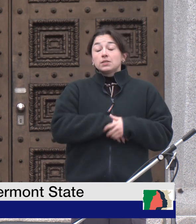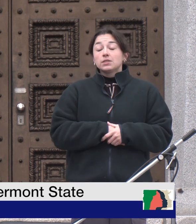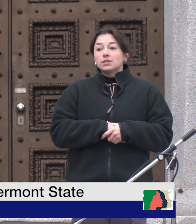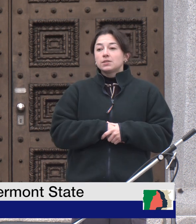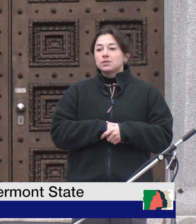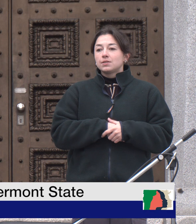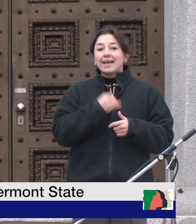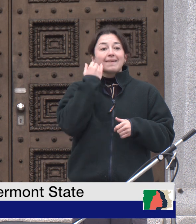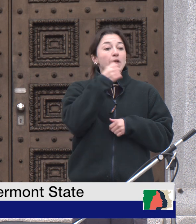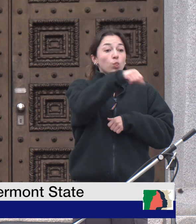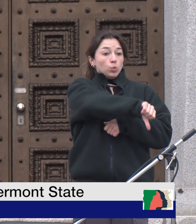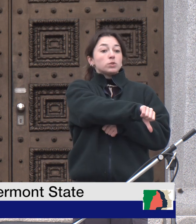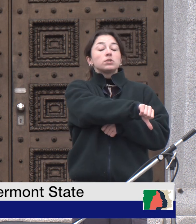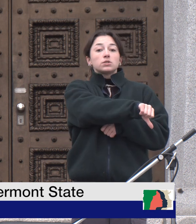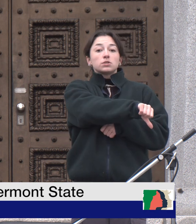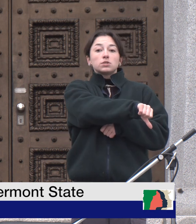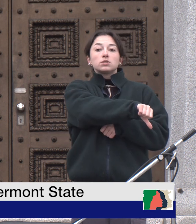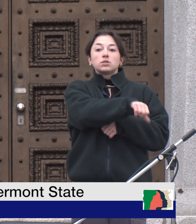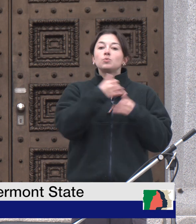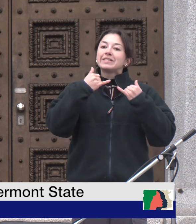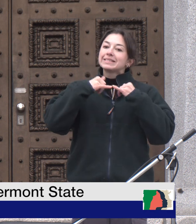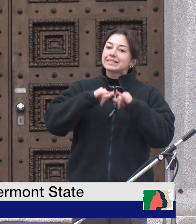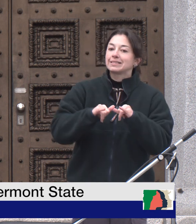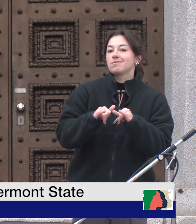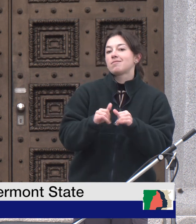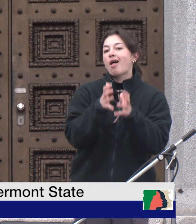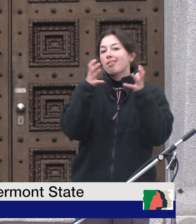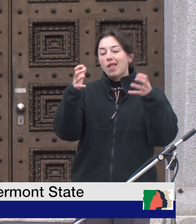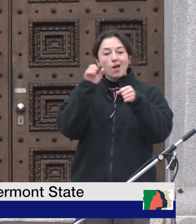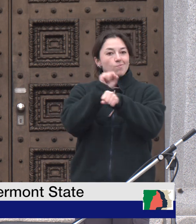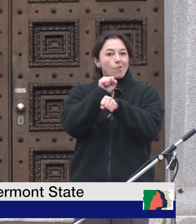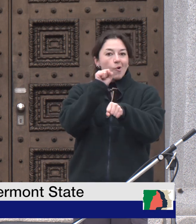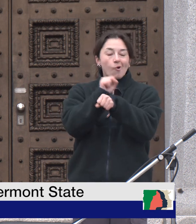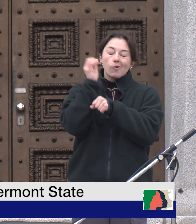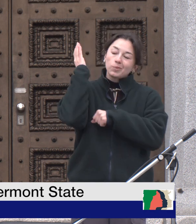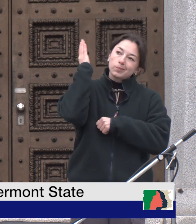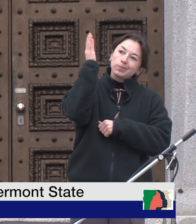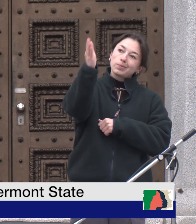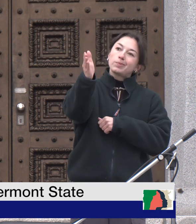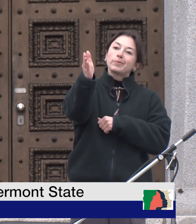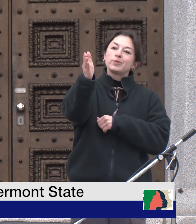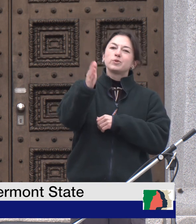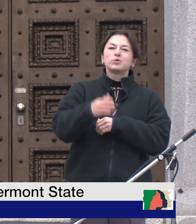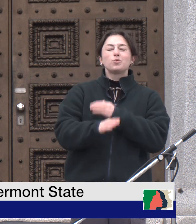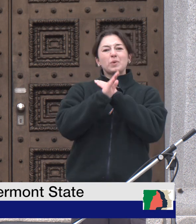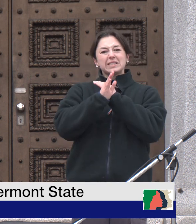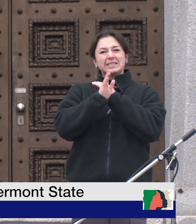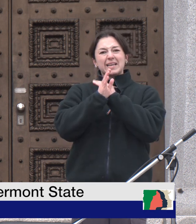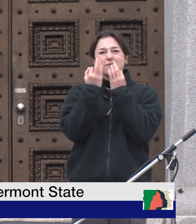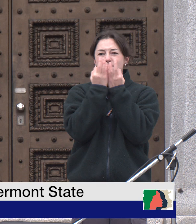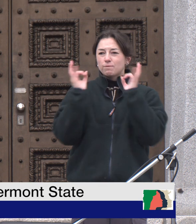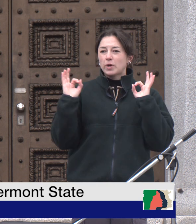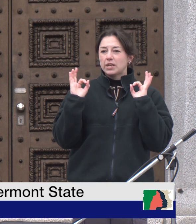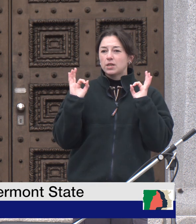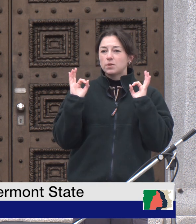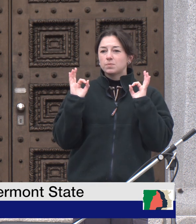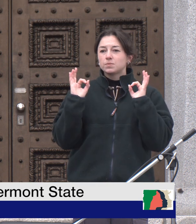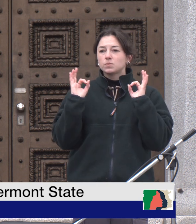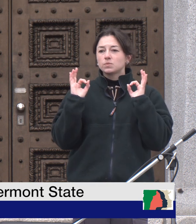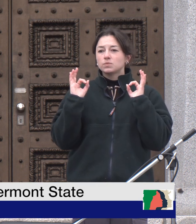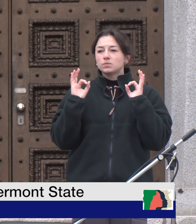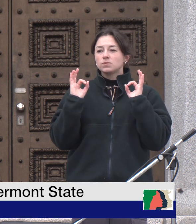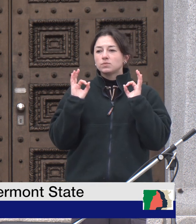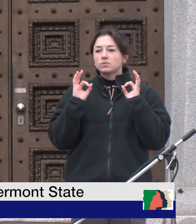Even if he is not, we still have a tremendous amount of work to do to protect our freedoms and reverse the trend